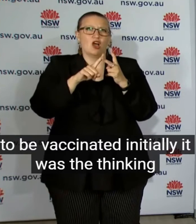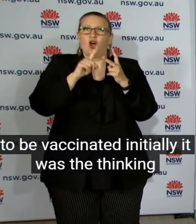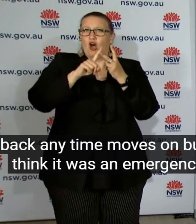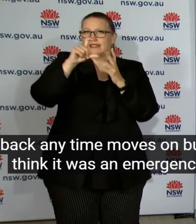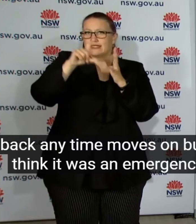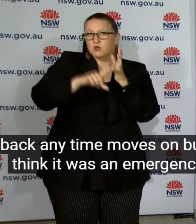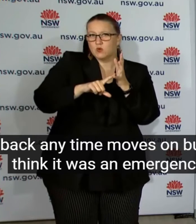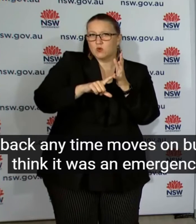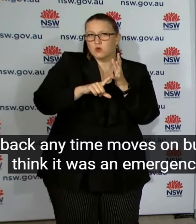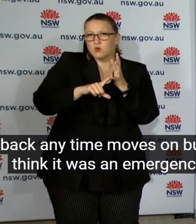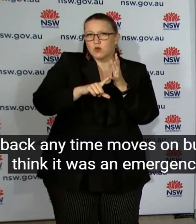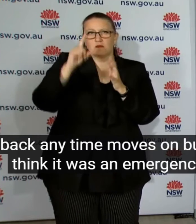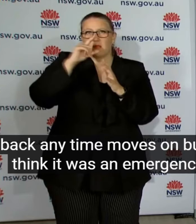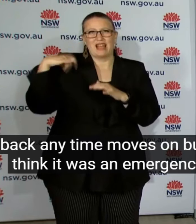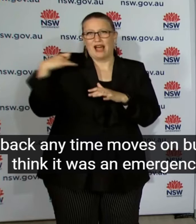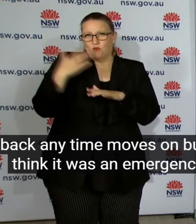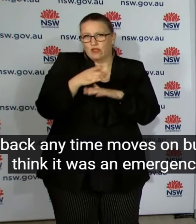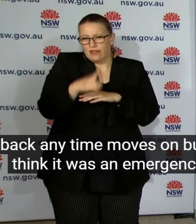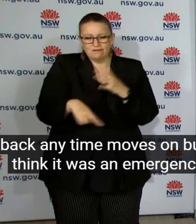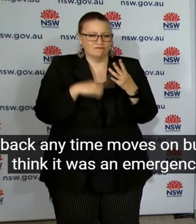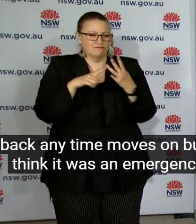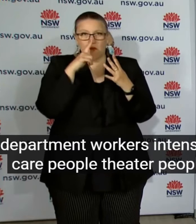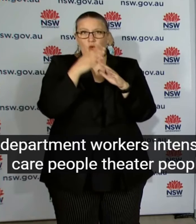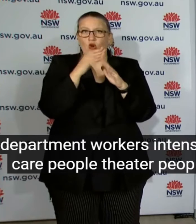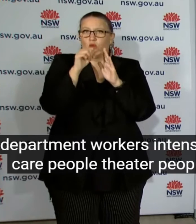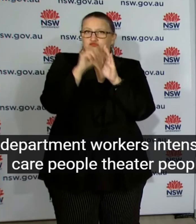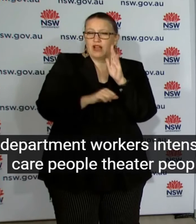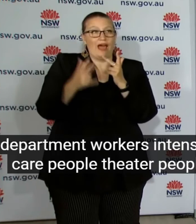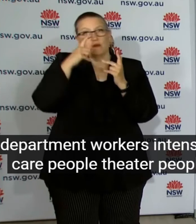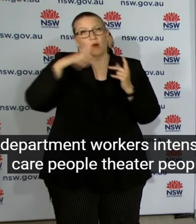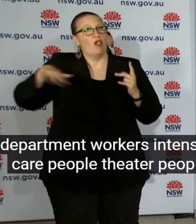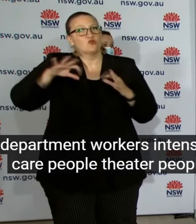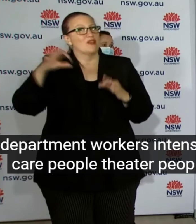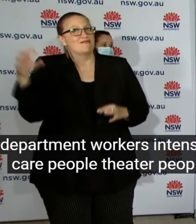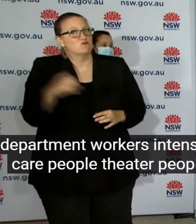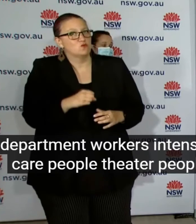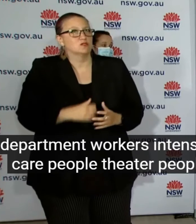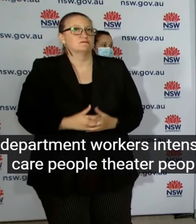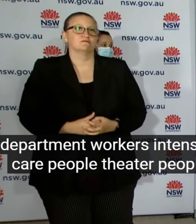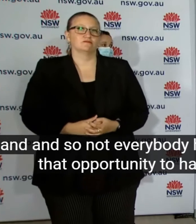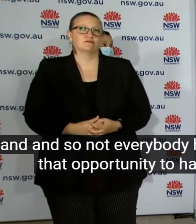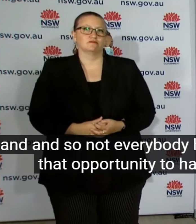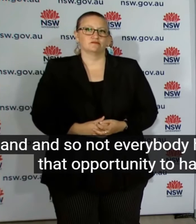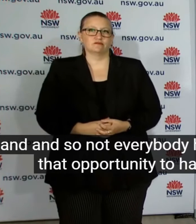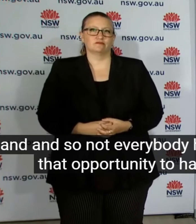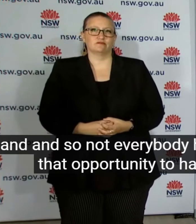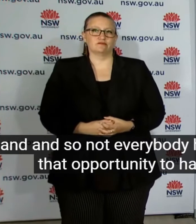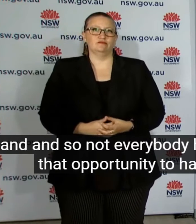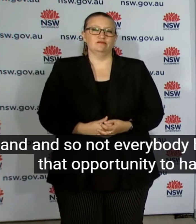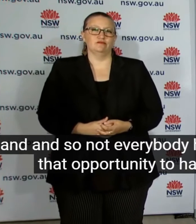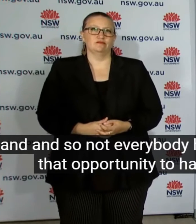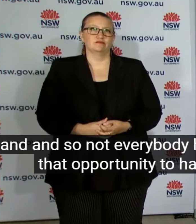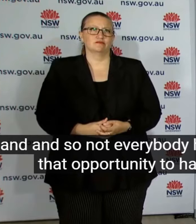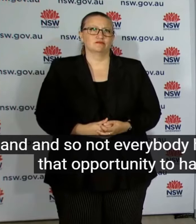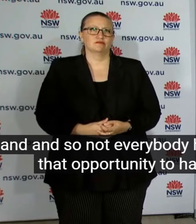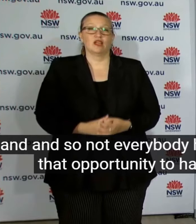people, theatre people. And so not everybody has had that opportunity to have the vaccine for as long a period as